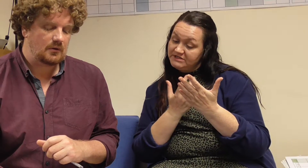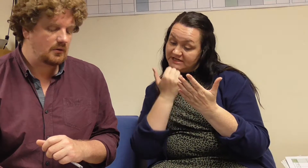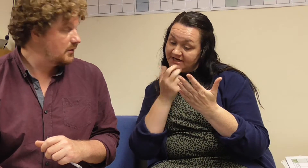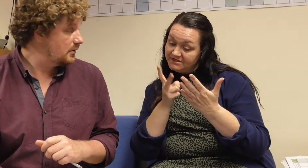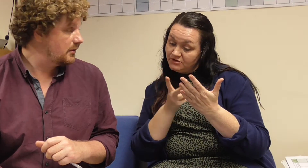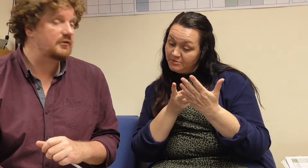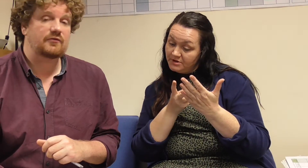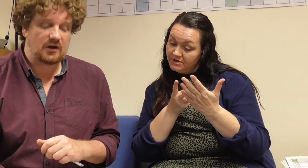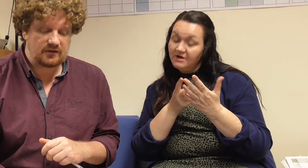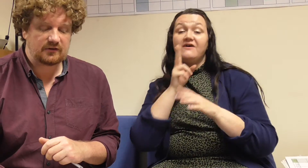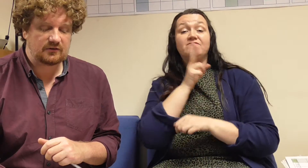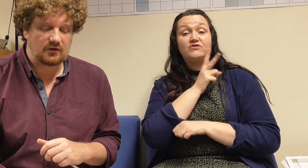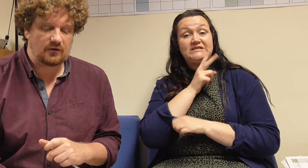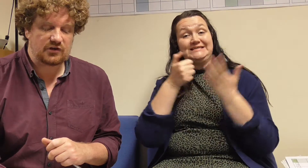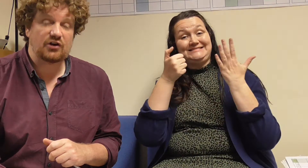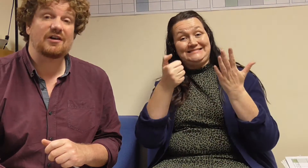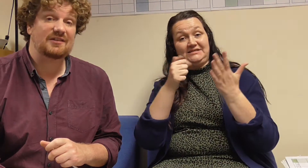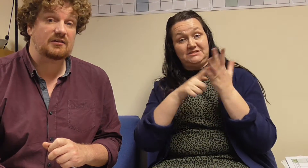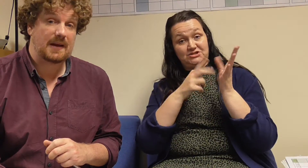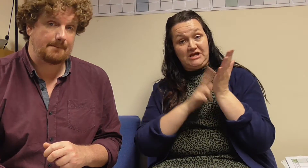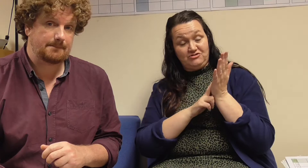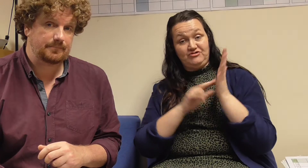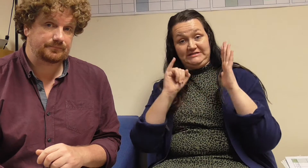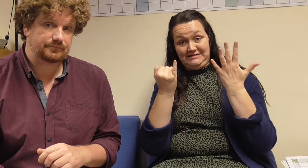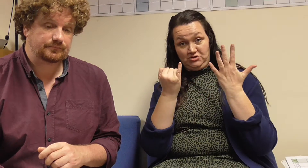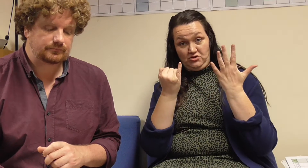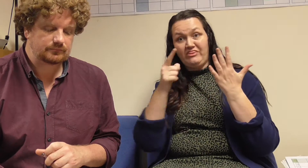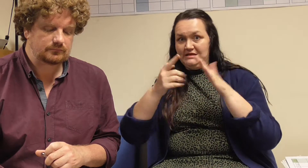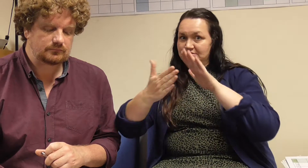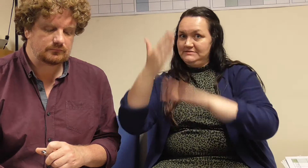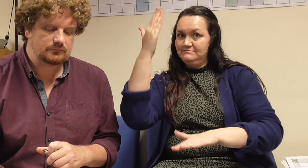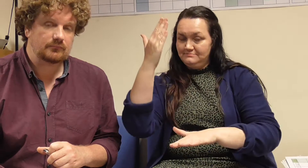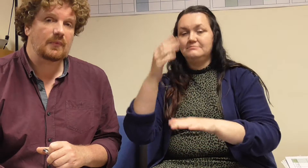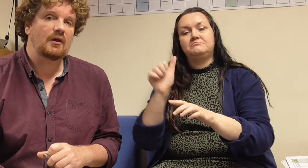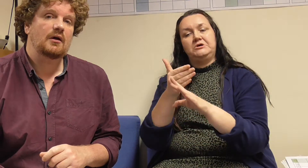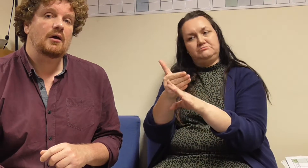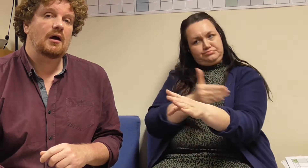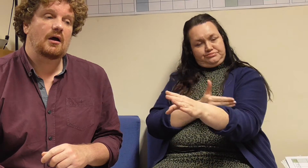For the date again? It's Friday the 6th of January at 6 p.m.